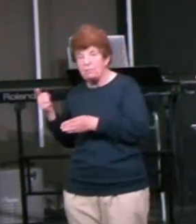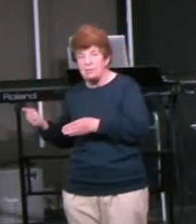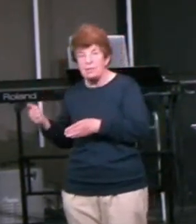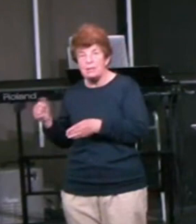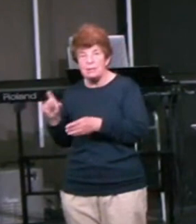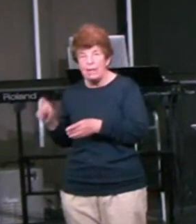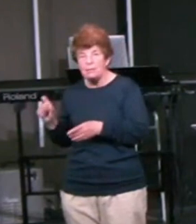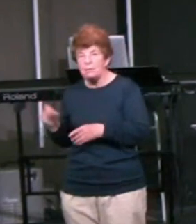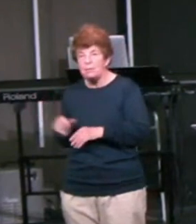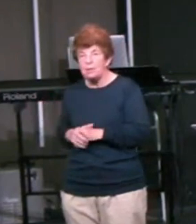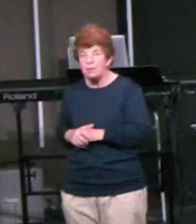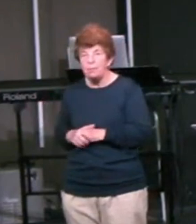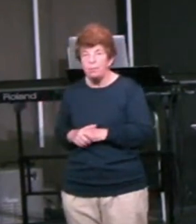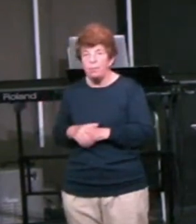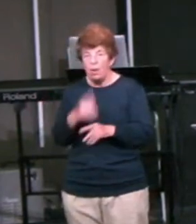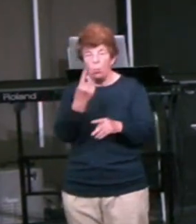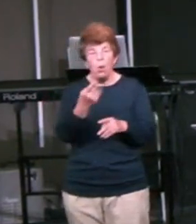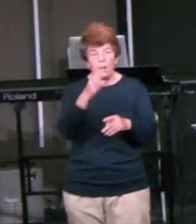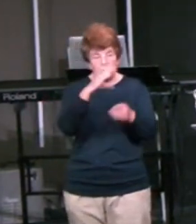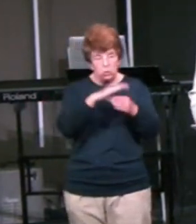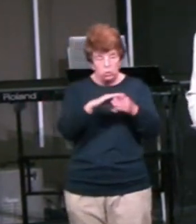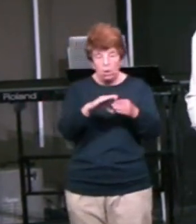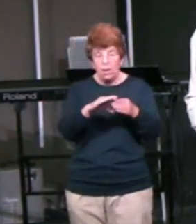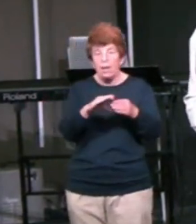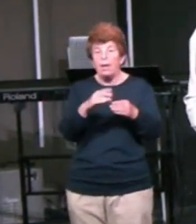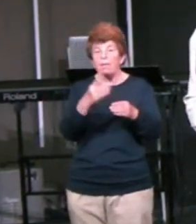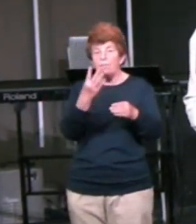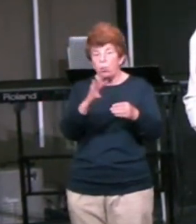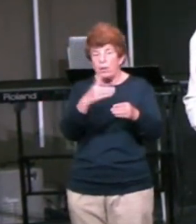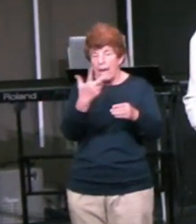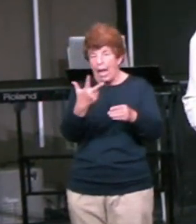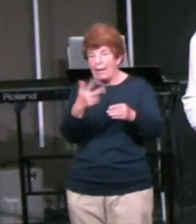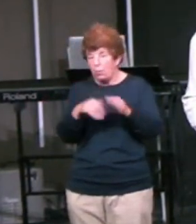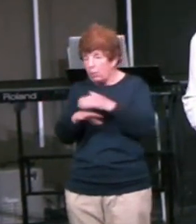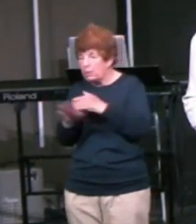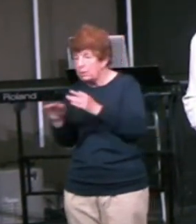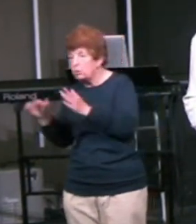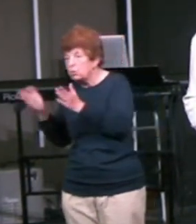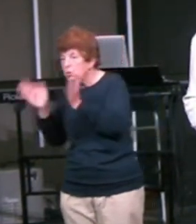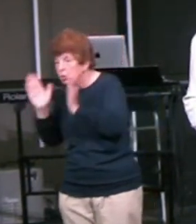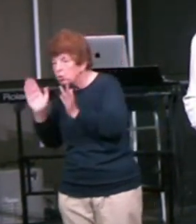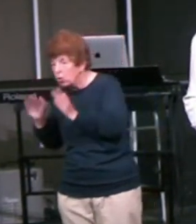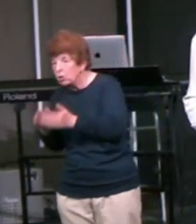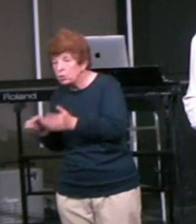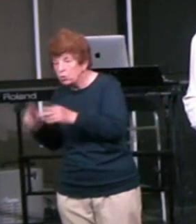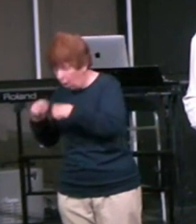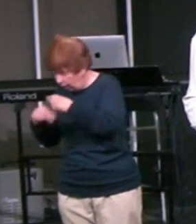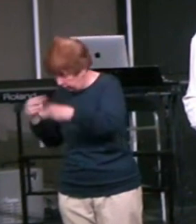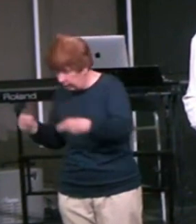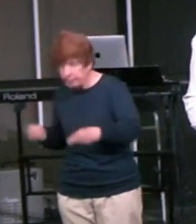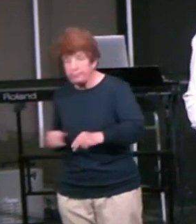$14.76, and $1.48 went into offerings.